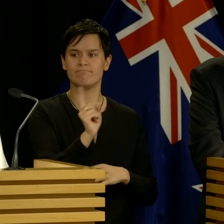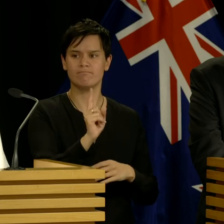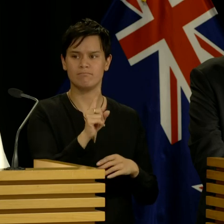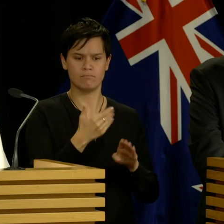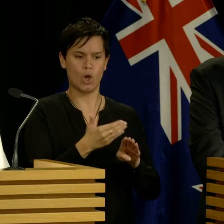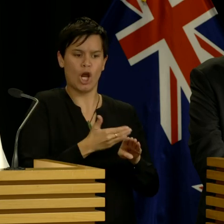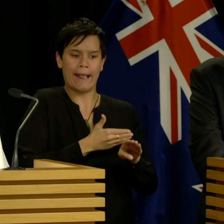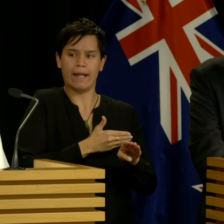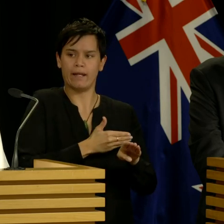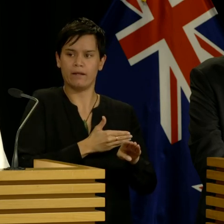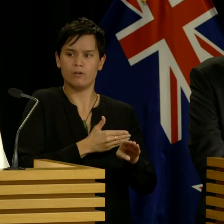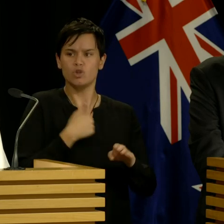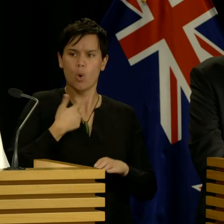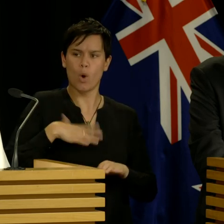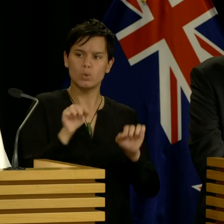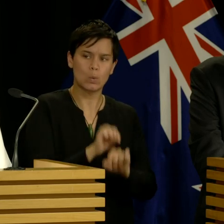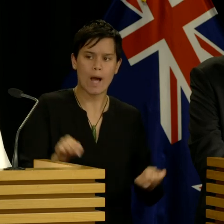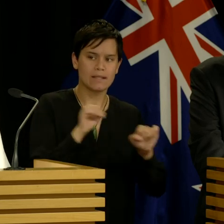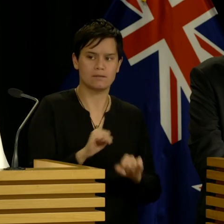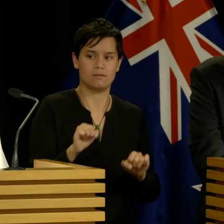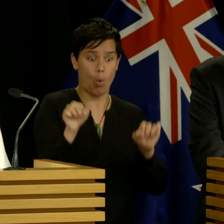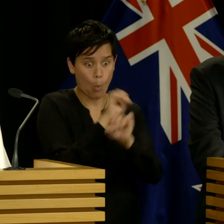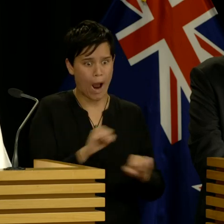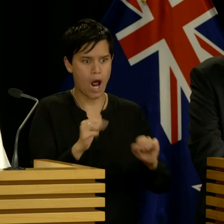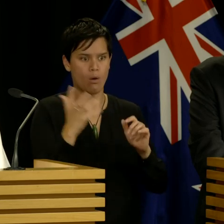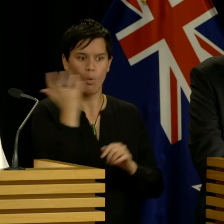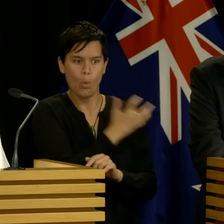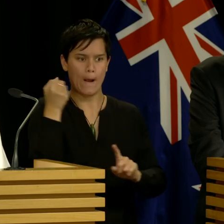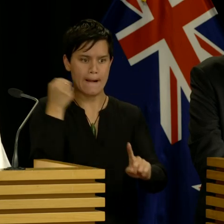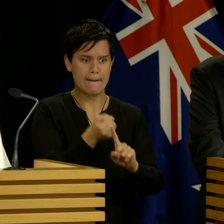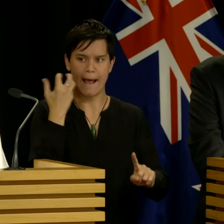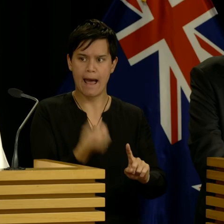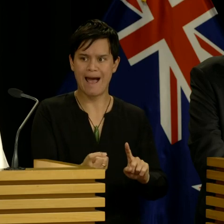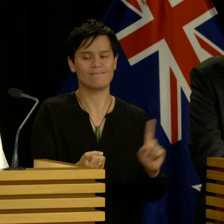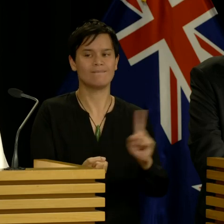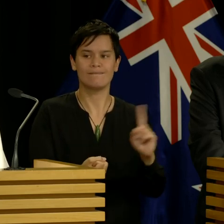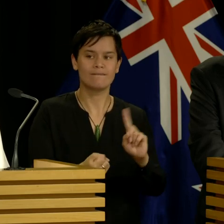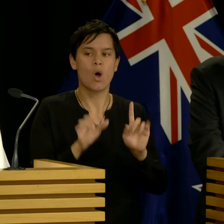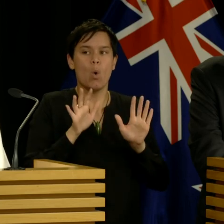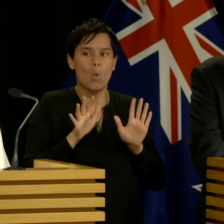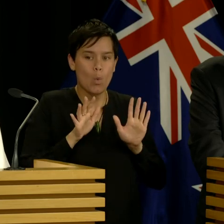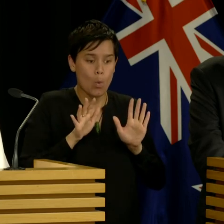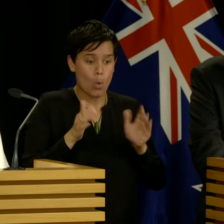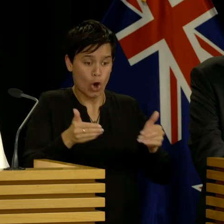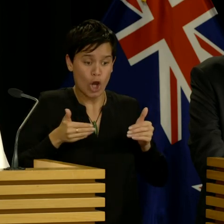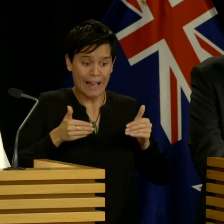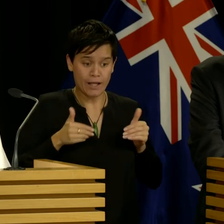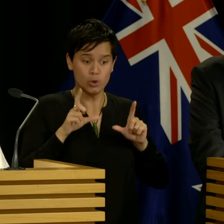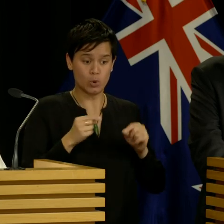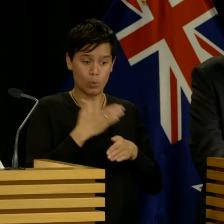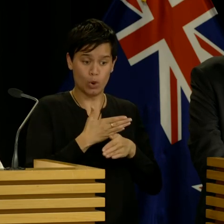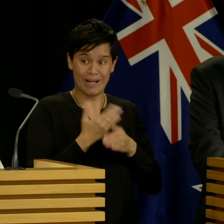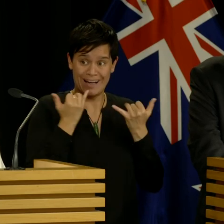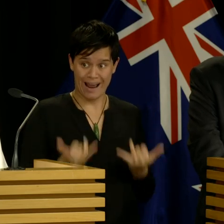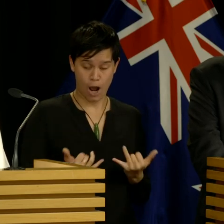a position where we're seeing large-scale impacts without having done the work. We're getting in front of it, we're doing the work now, we are planning